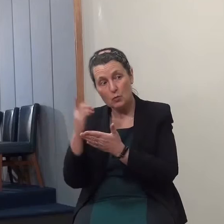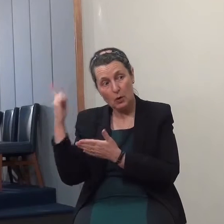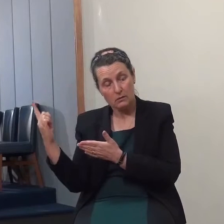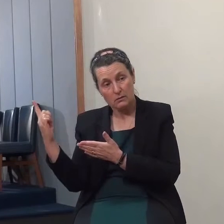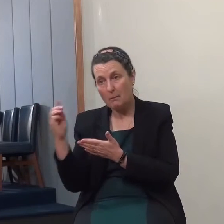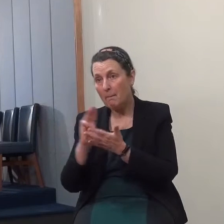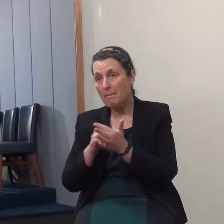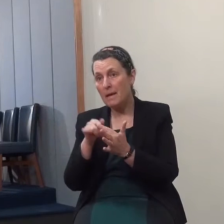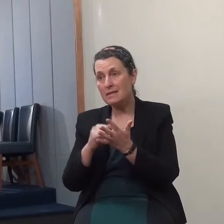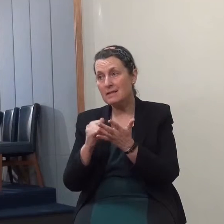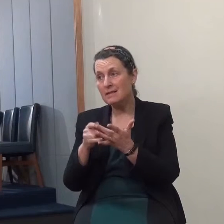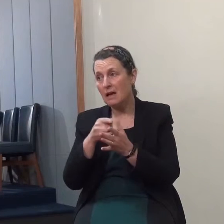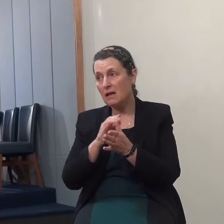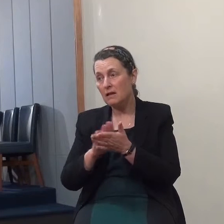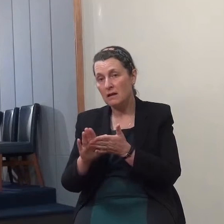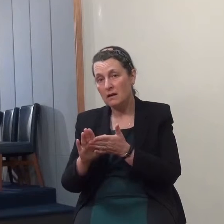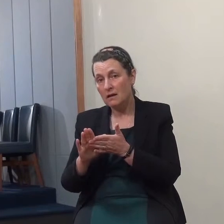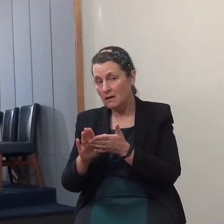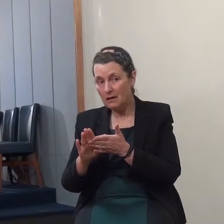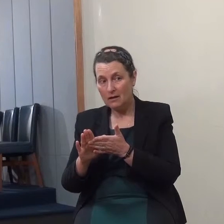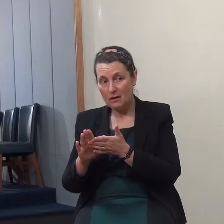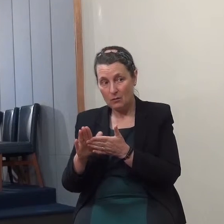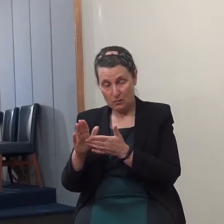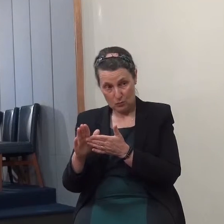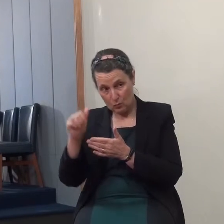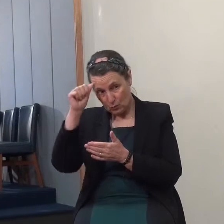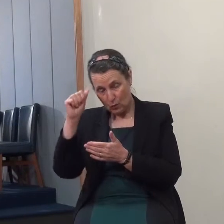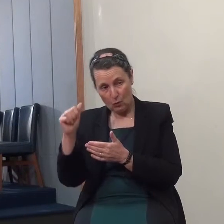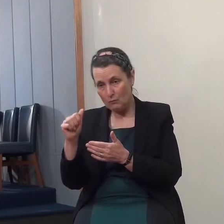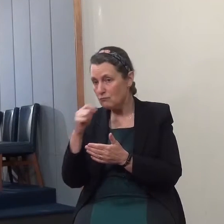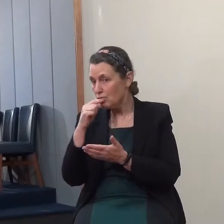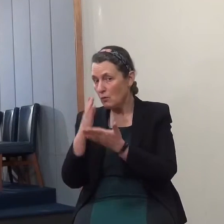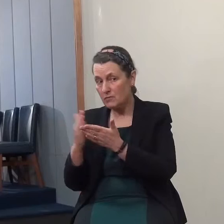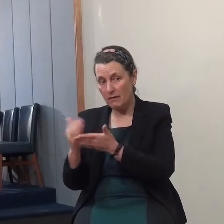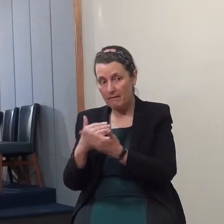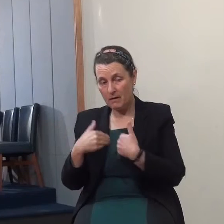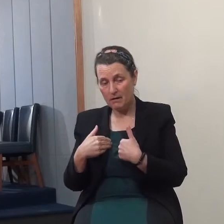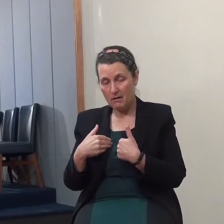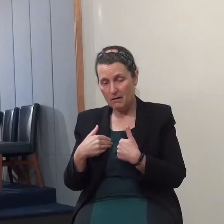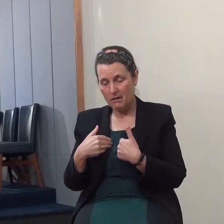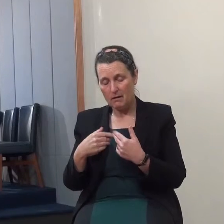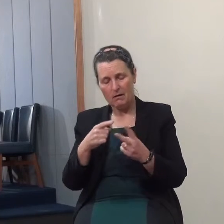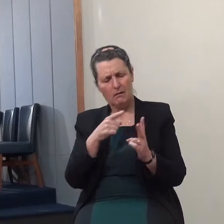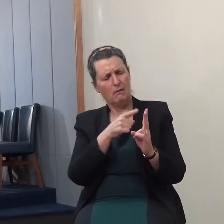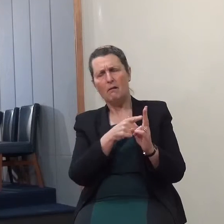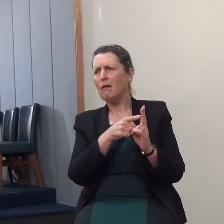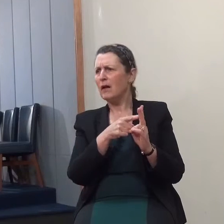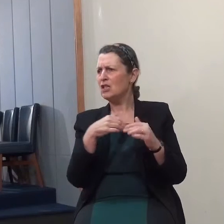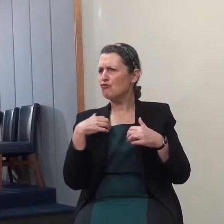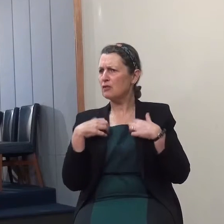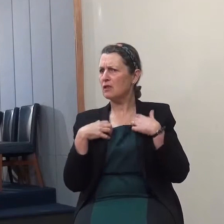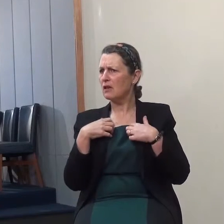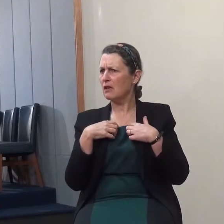was something which was amazing for Galilean men, when right at the